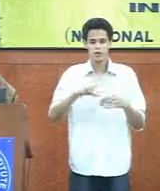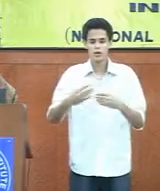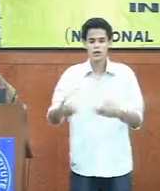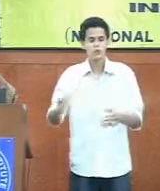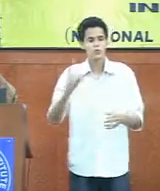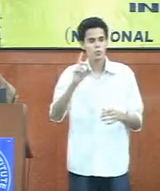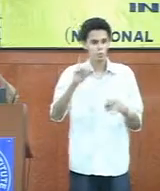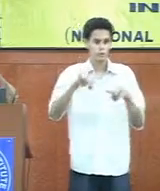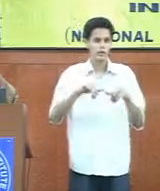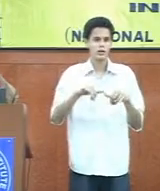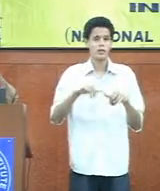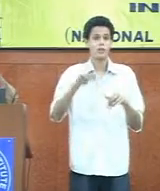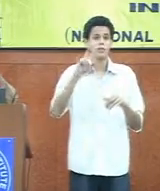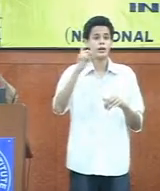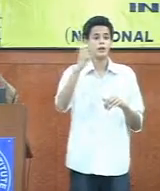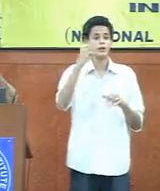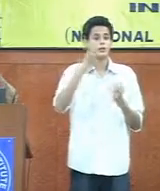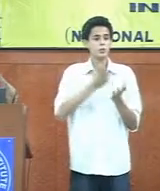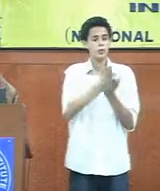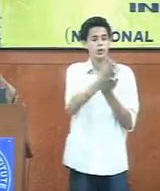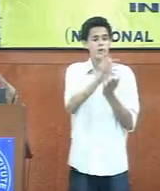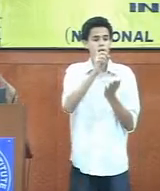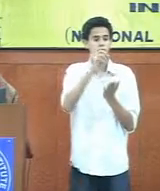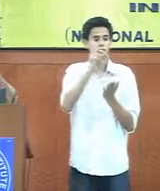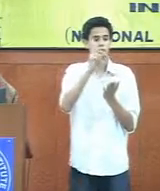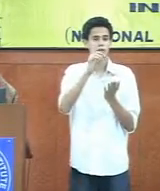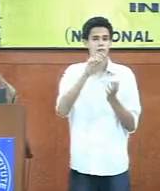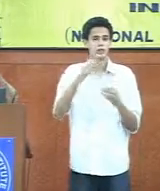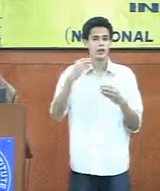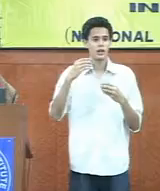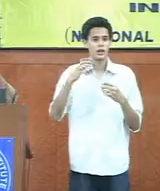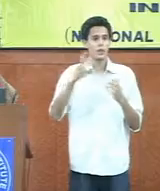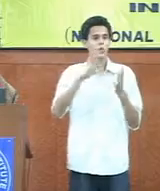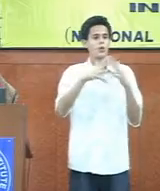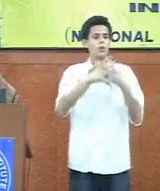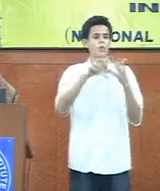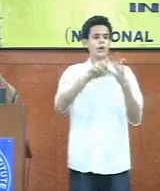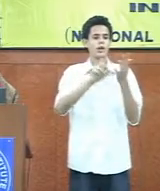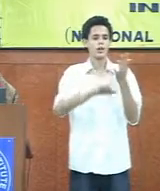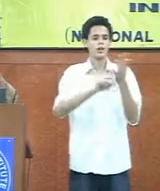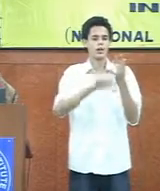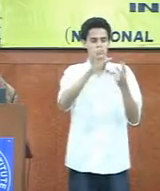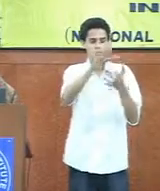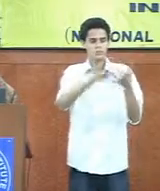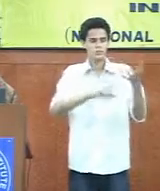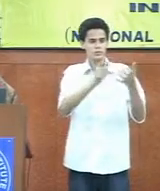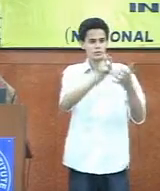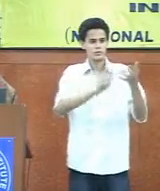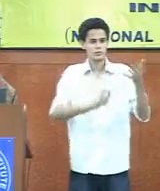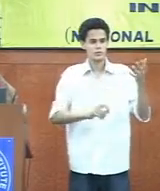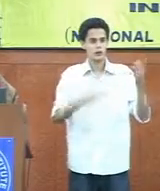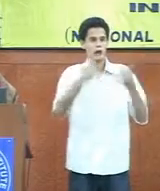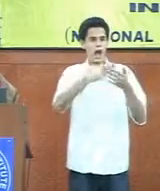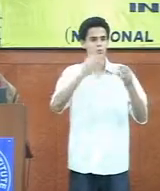heirs. The first way is where he leaves a will, and where he leaves a